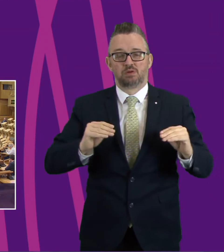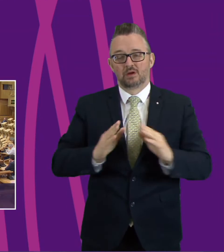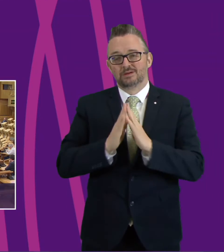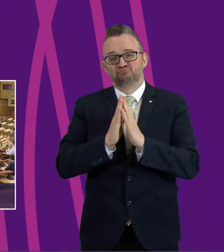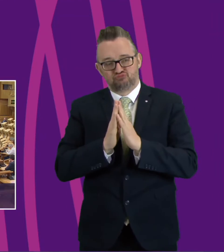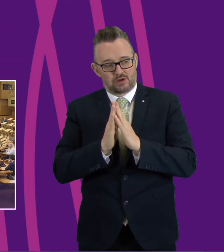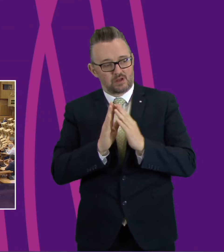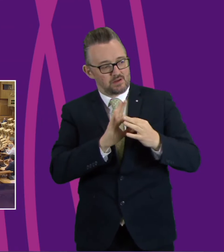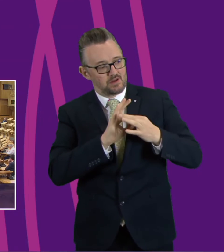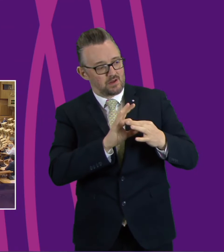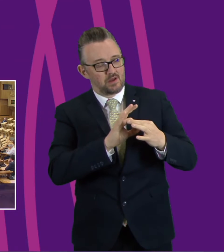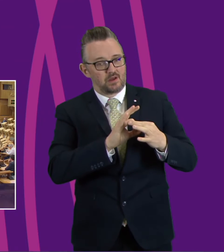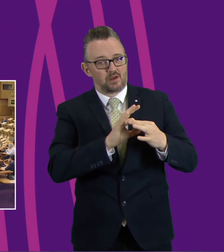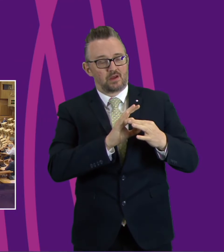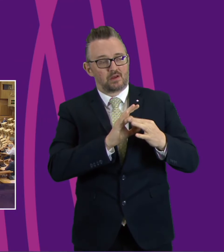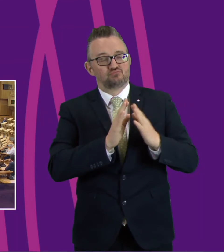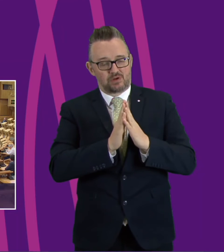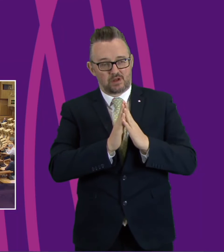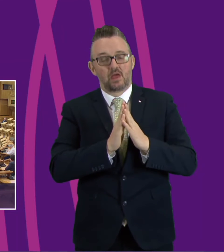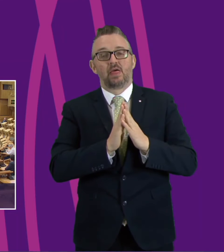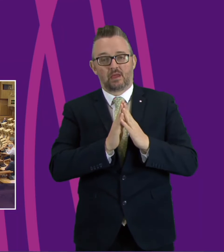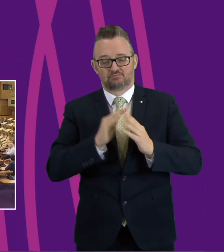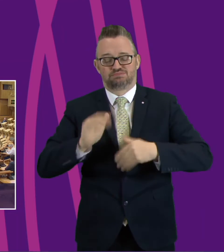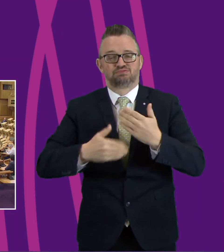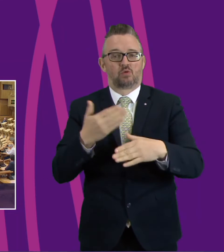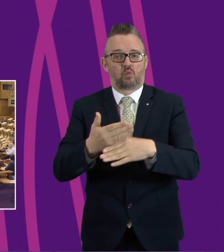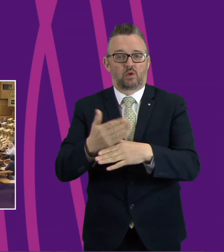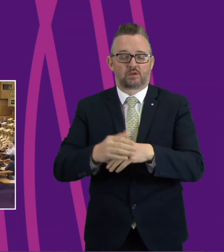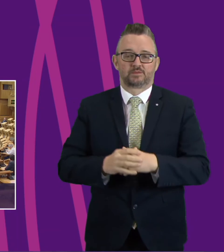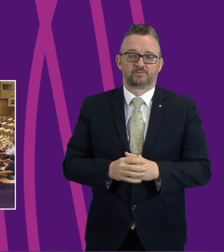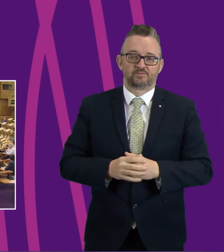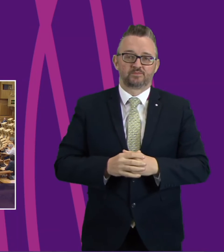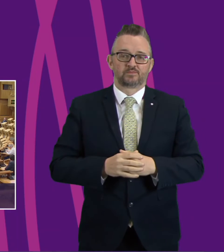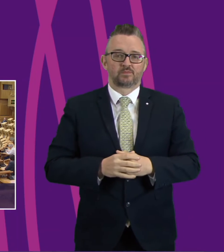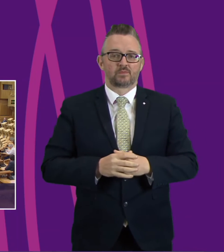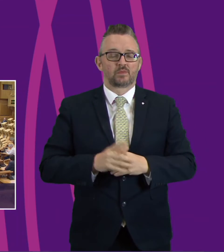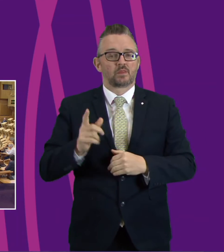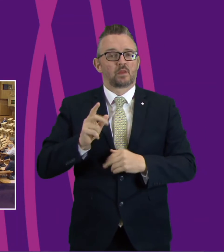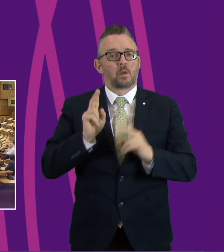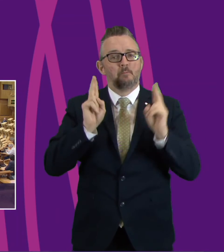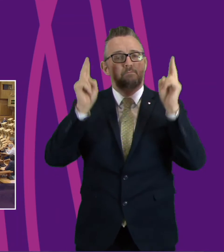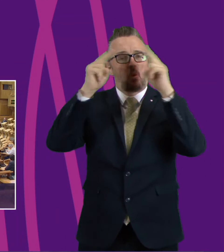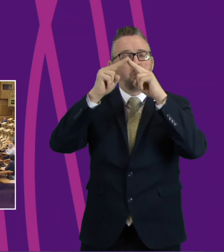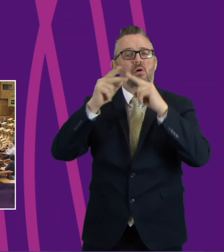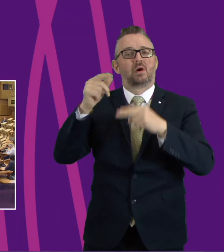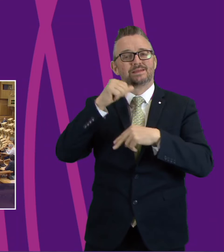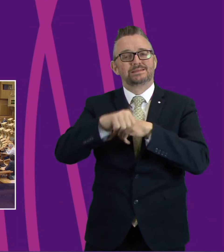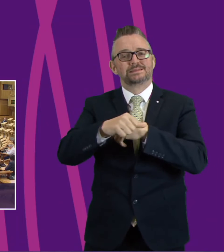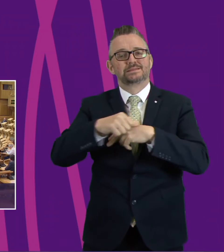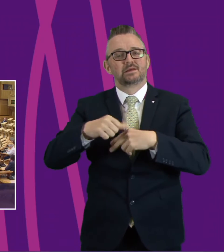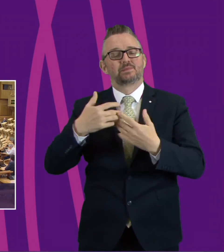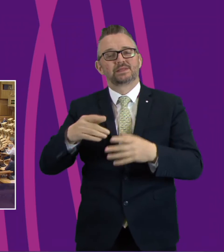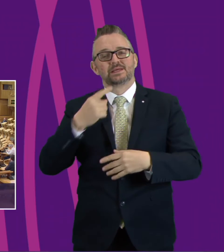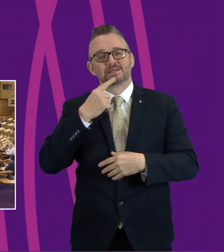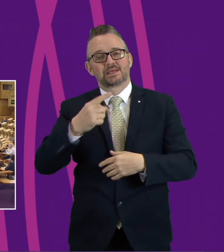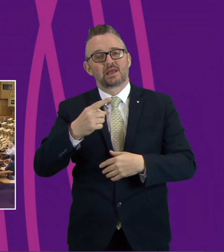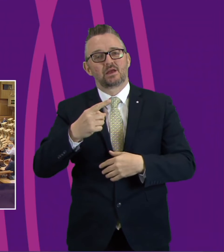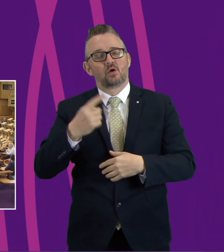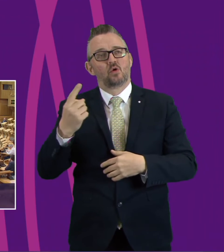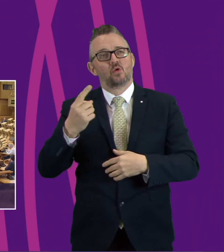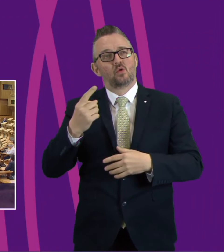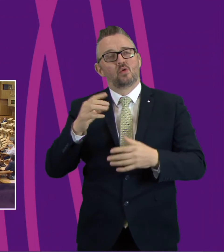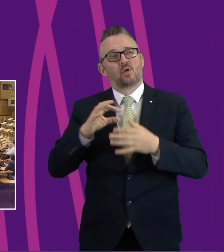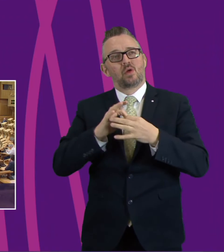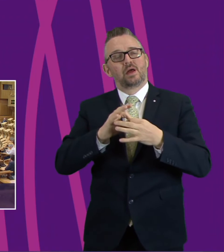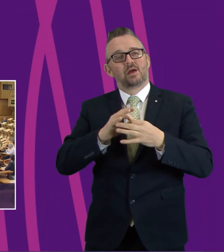an emergency call-out. The Pope in his Easter address said, "Silence the cries of death, no